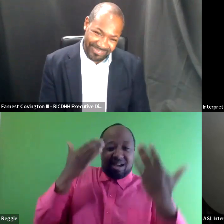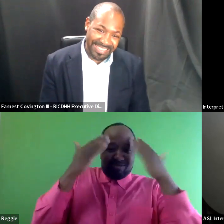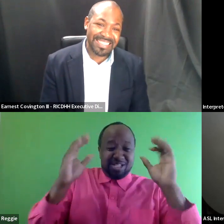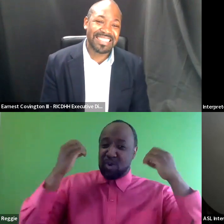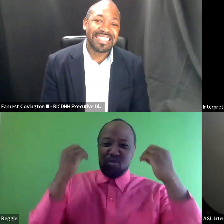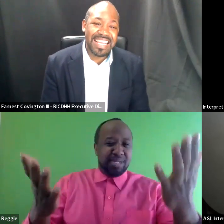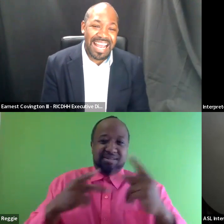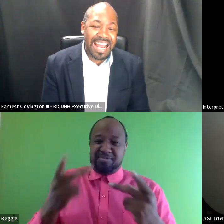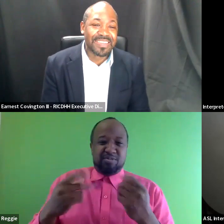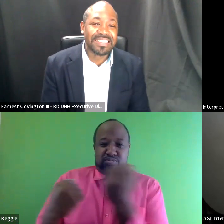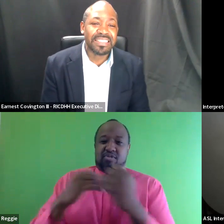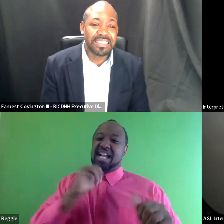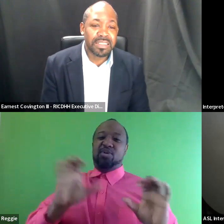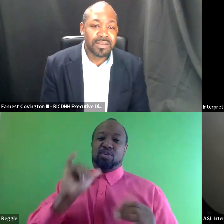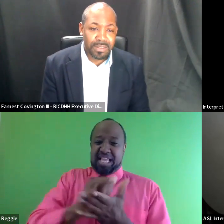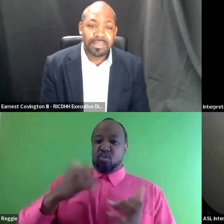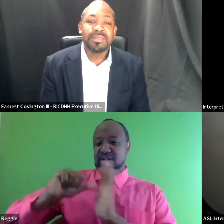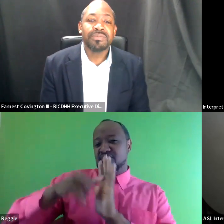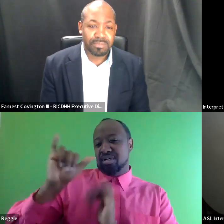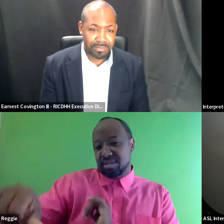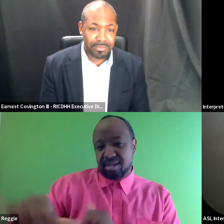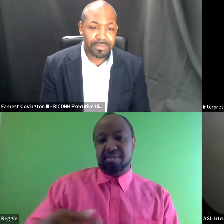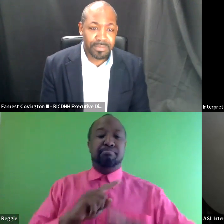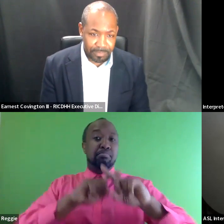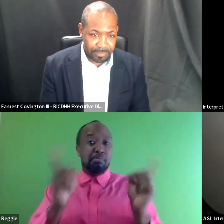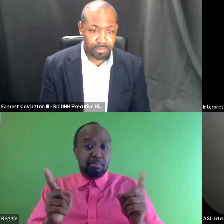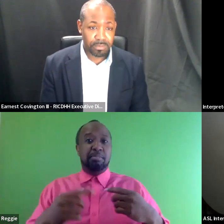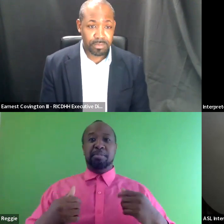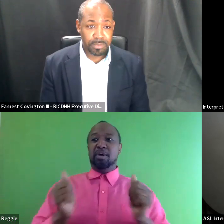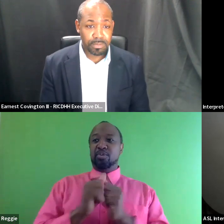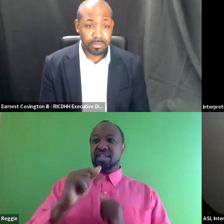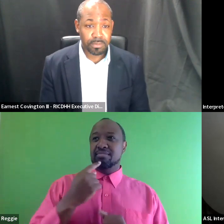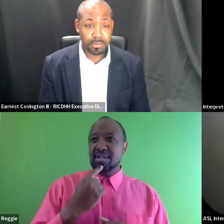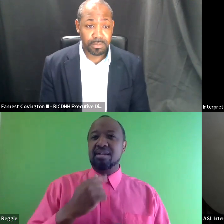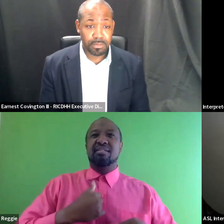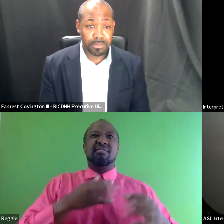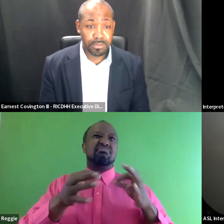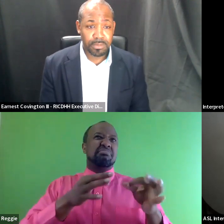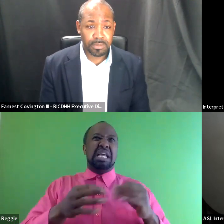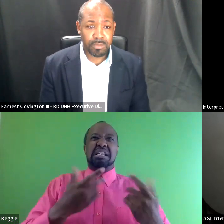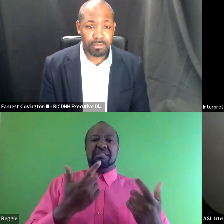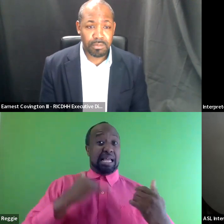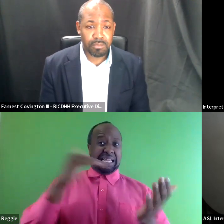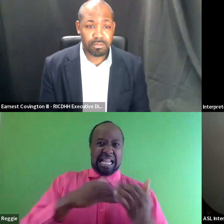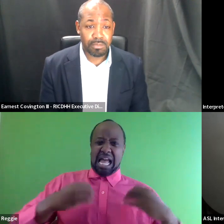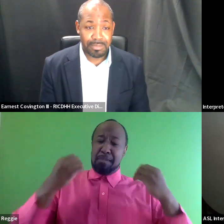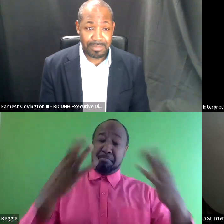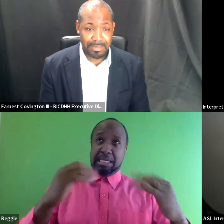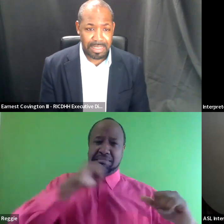my life, you know who you are, and I don't even know all of them, but I want to thank them and emphasize that they are there.